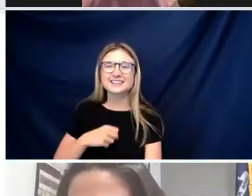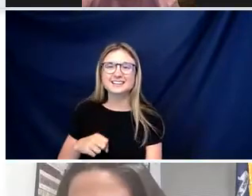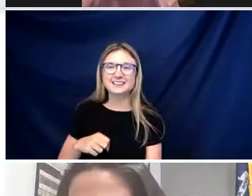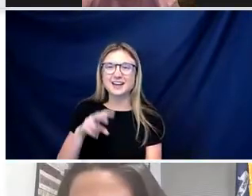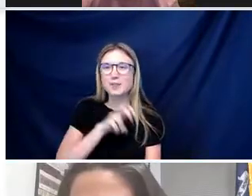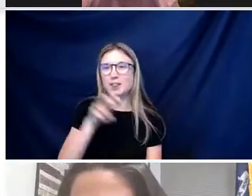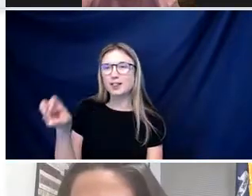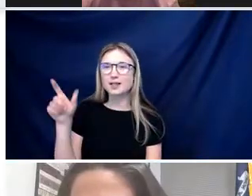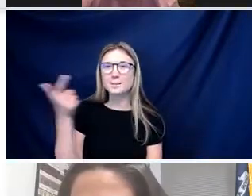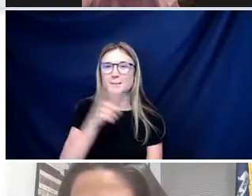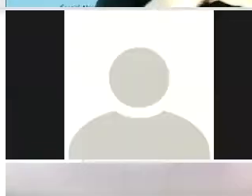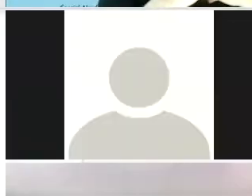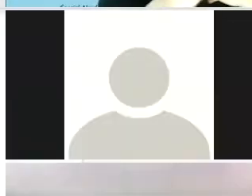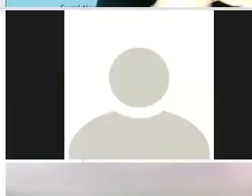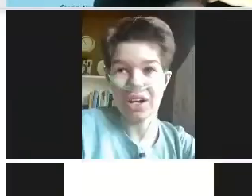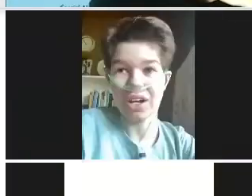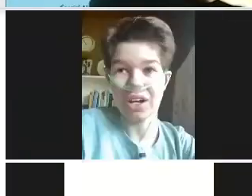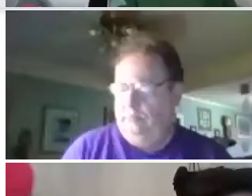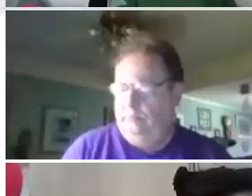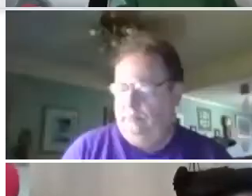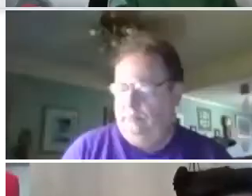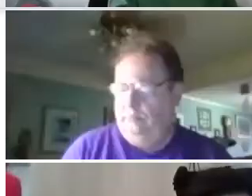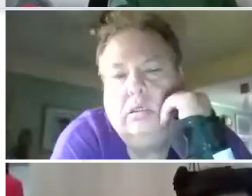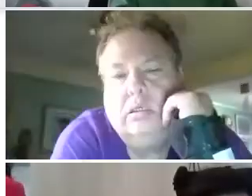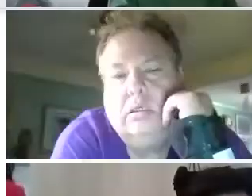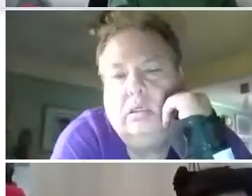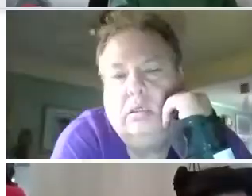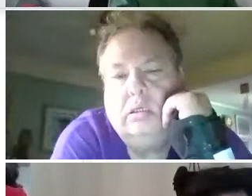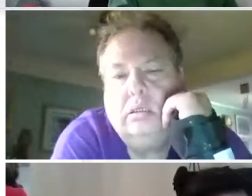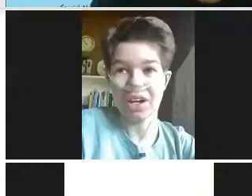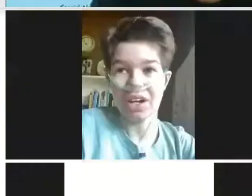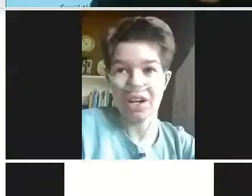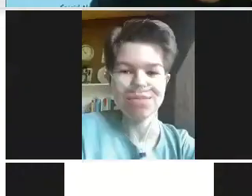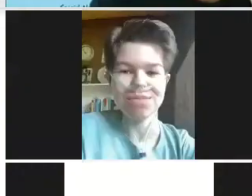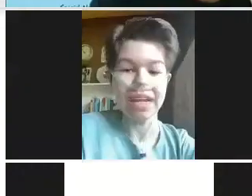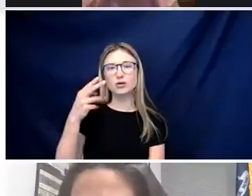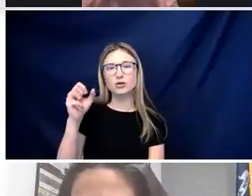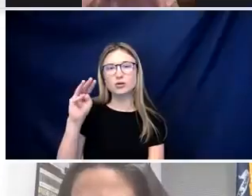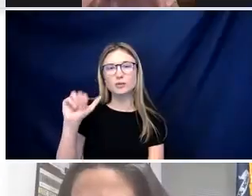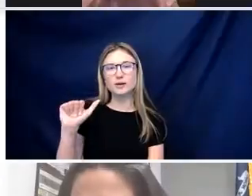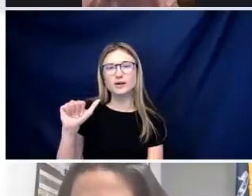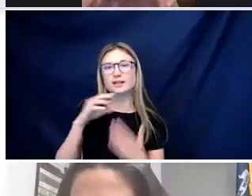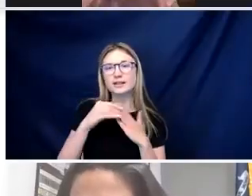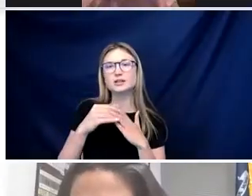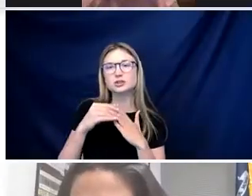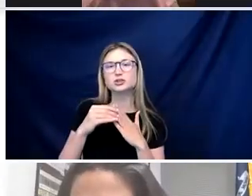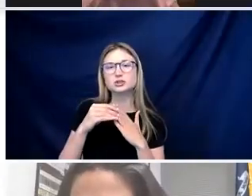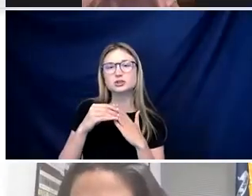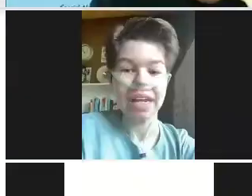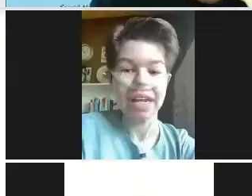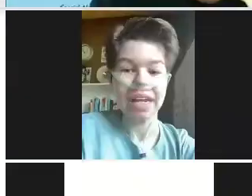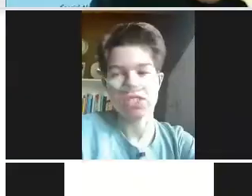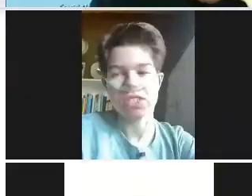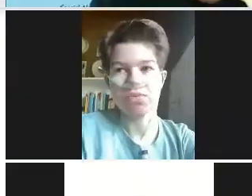meetings. Like Ms. Bambi said, I'm also attending Oklahoma's Youth Leadership Forum, which is a blast. But yes, so the history of the